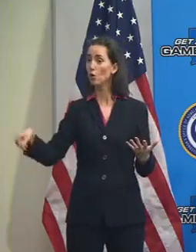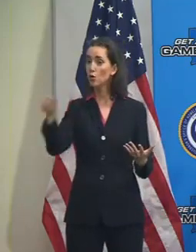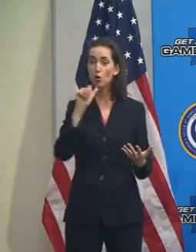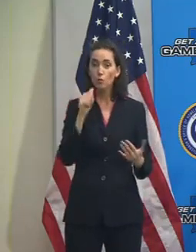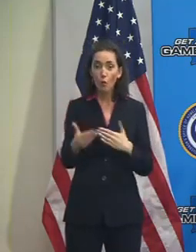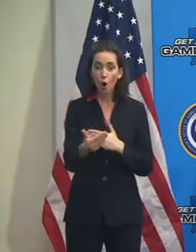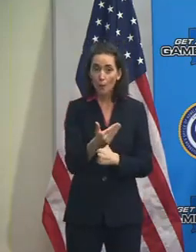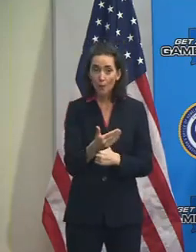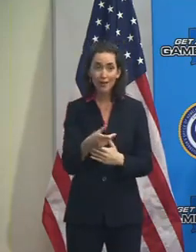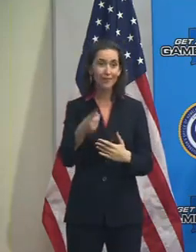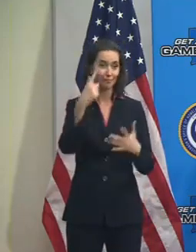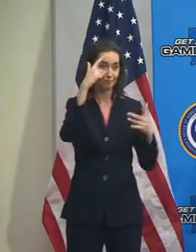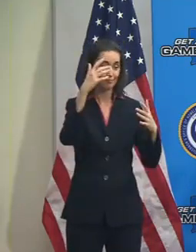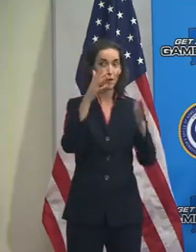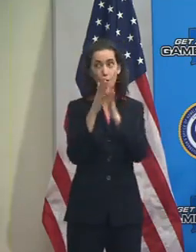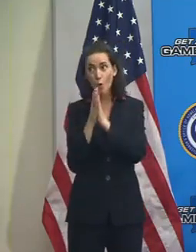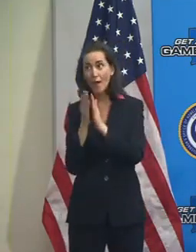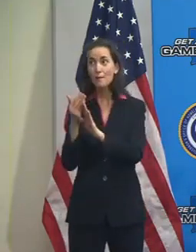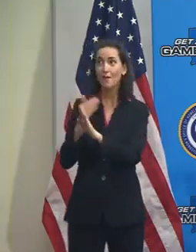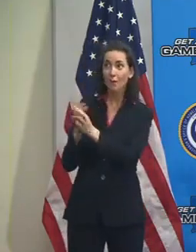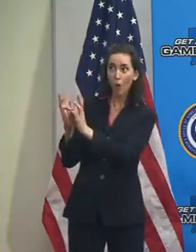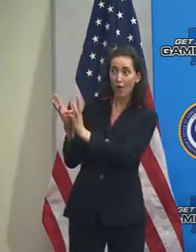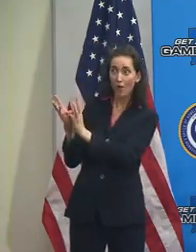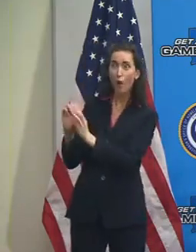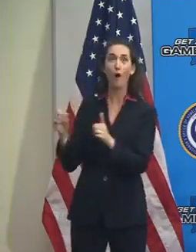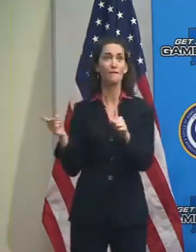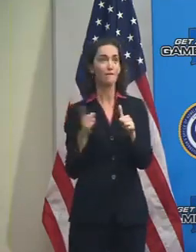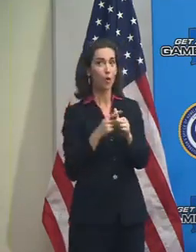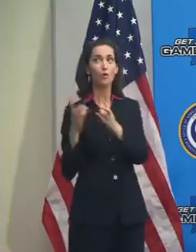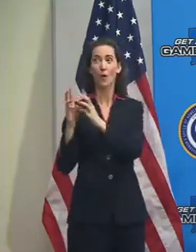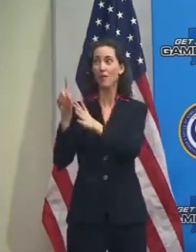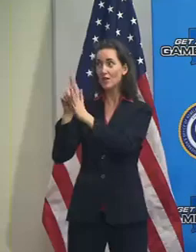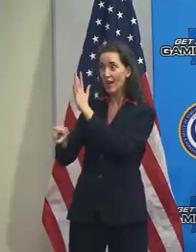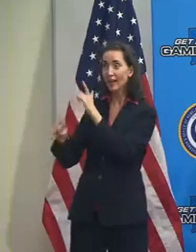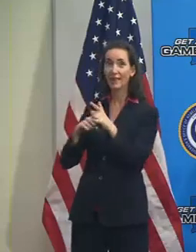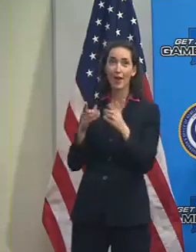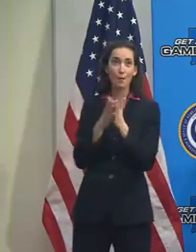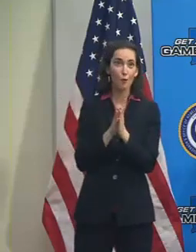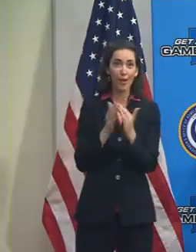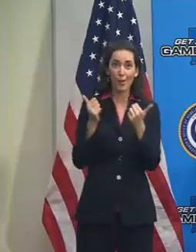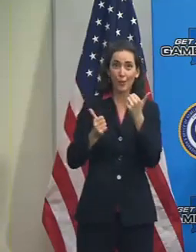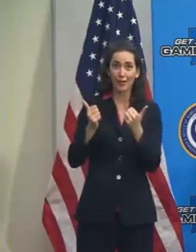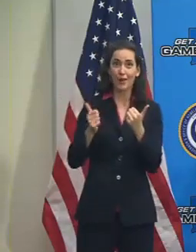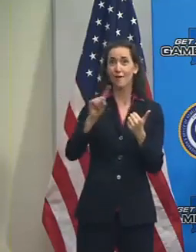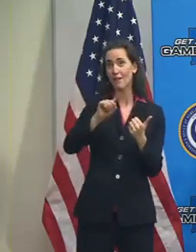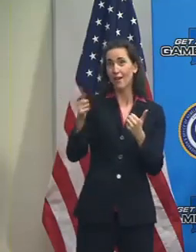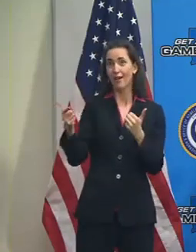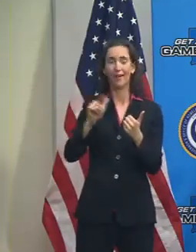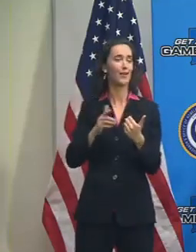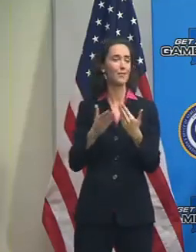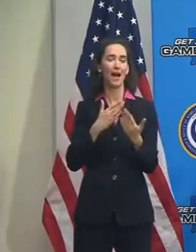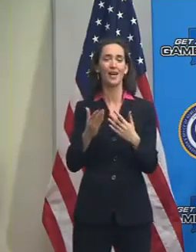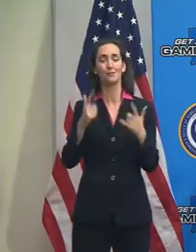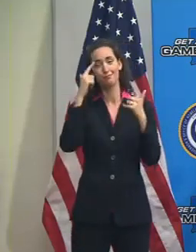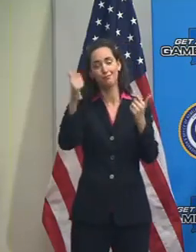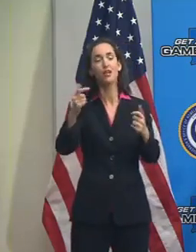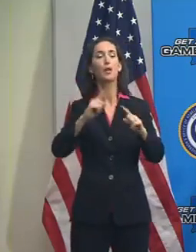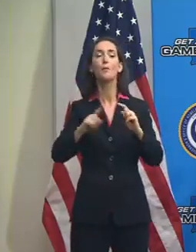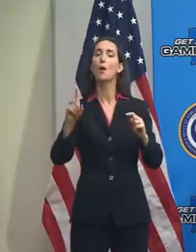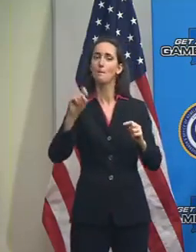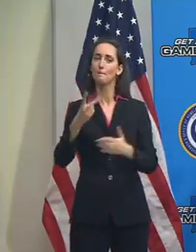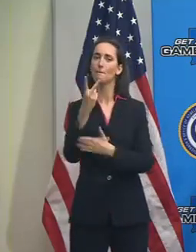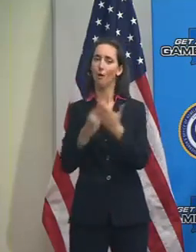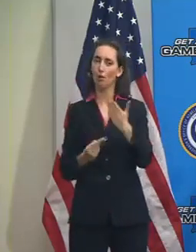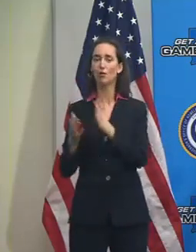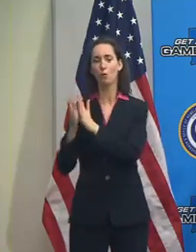they say a prayer before they check the weather or they check the weather before they say the prayer, but we all need to do both of those. So as we continue to